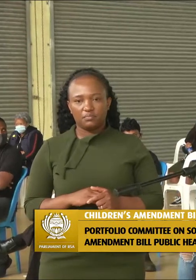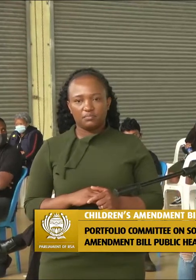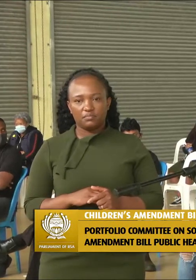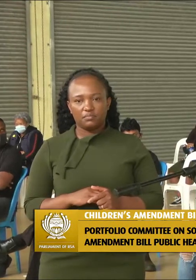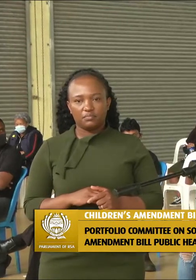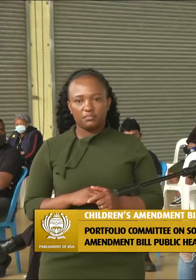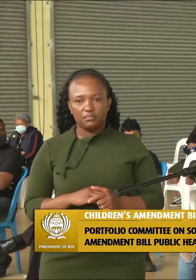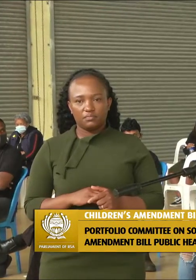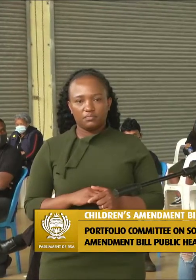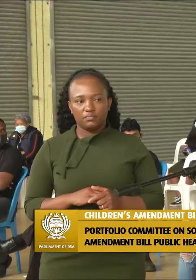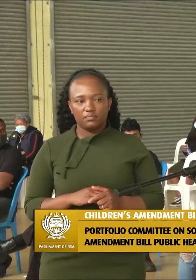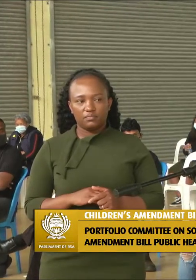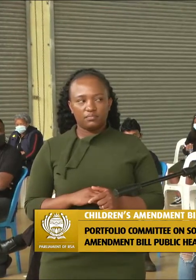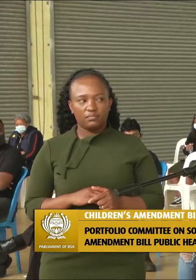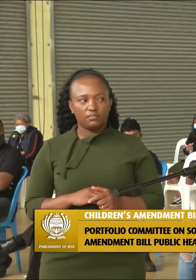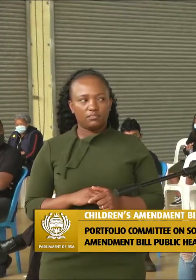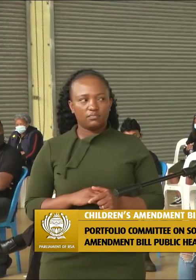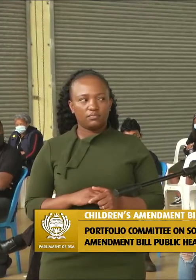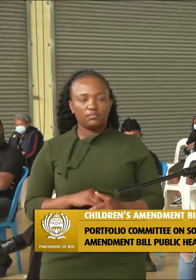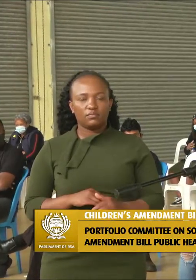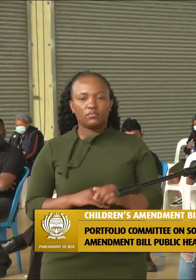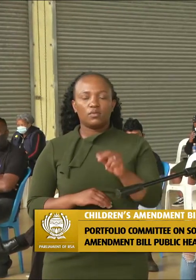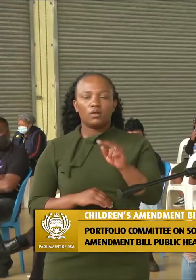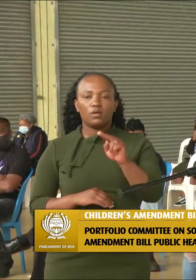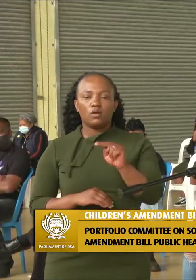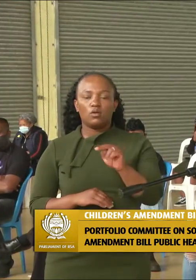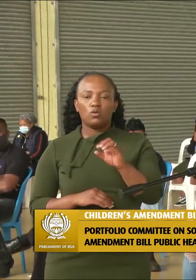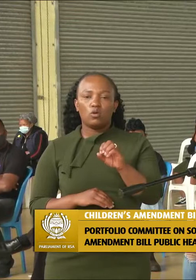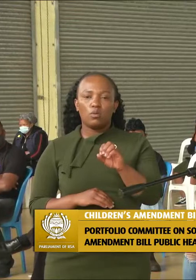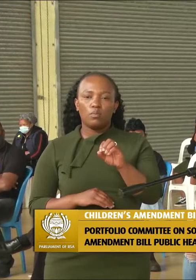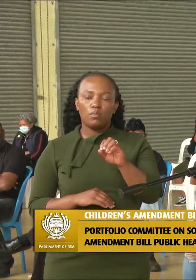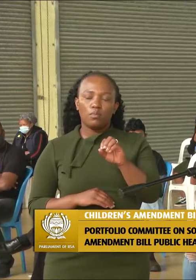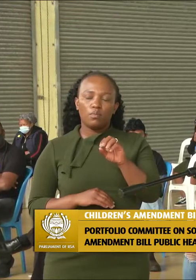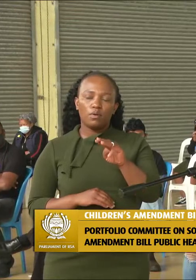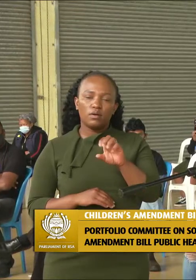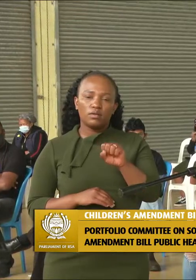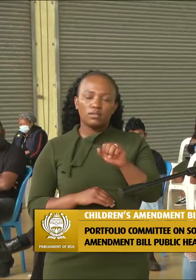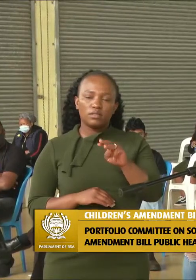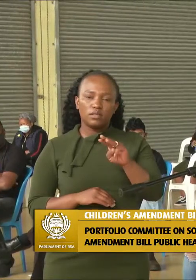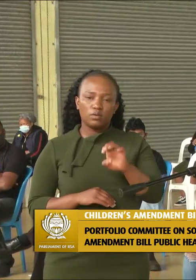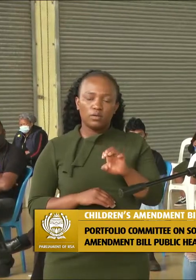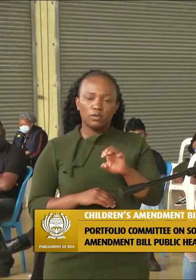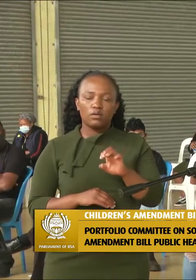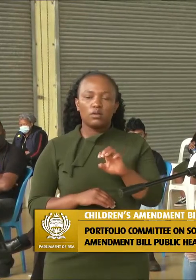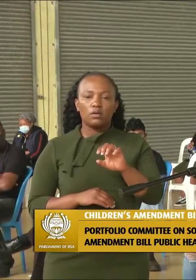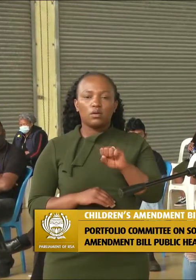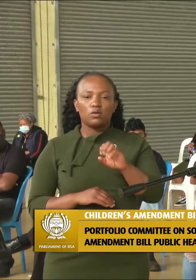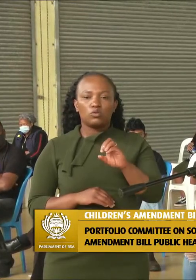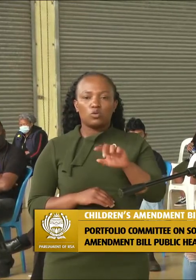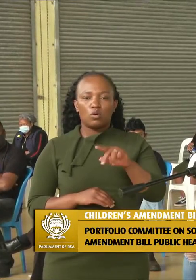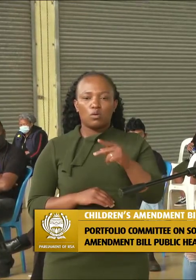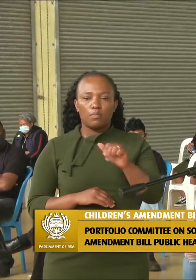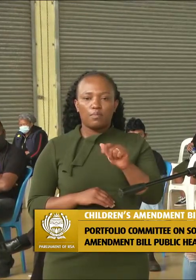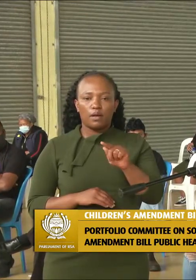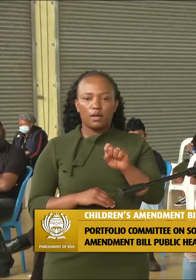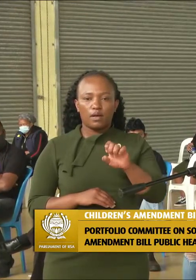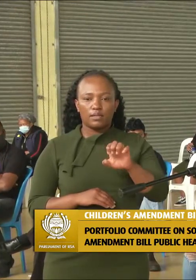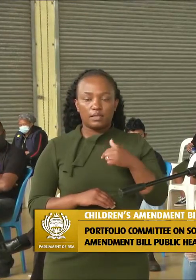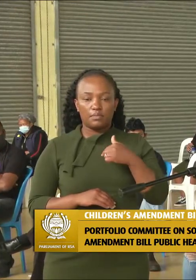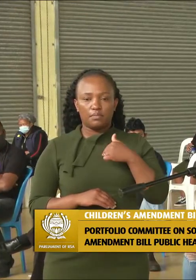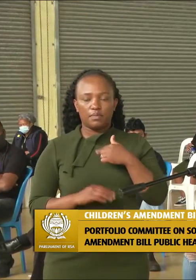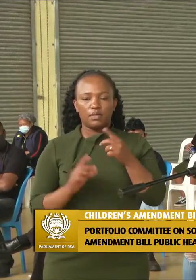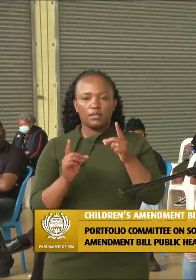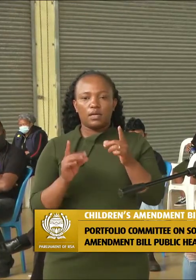wonke. I'm Mbuyisiwe Sophazi, working for Social Development Head Office. I am the Director